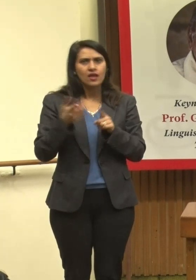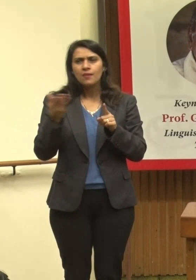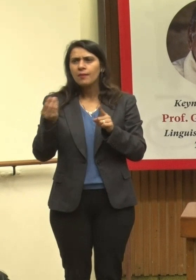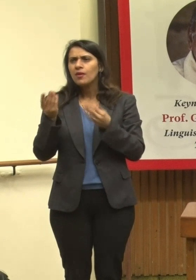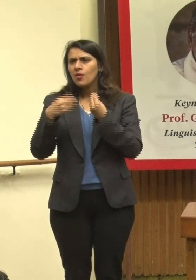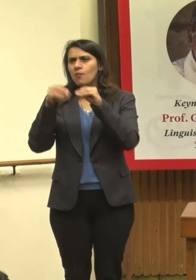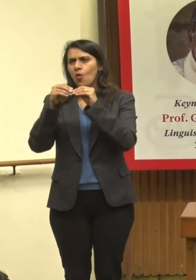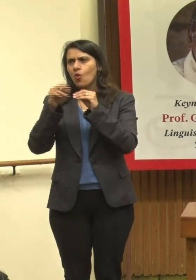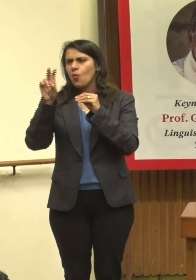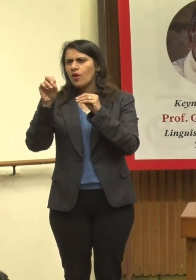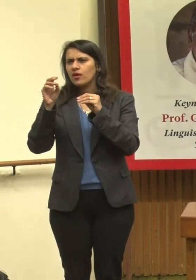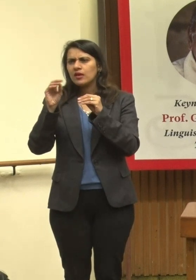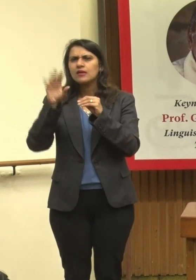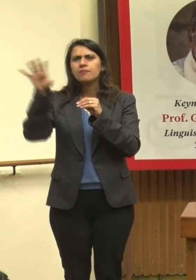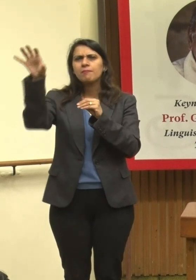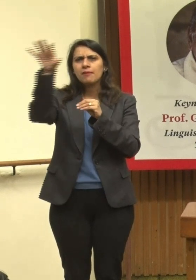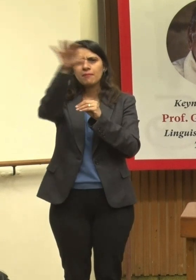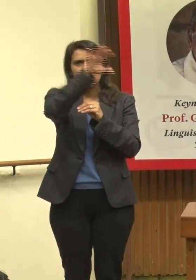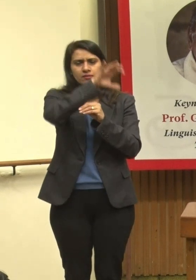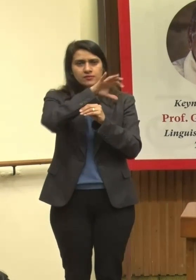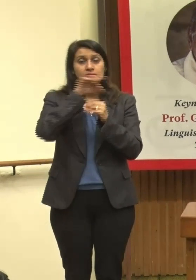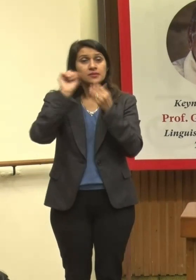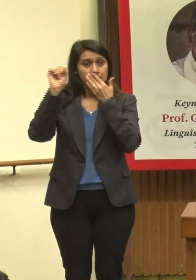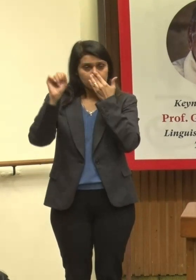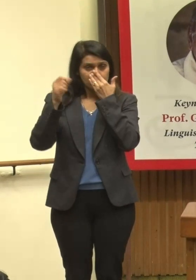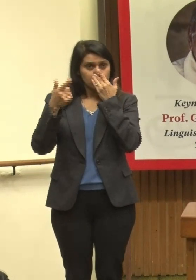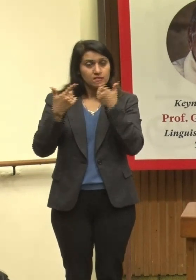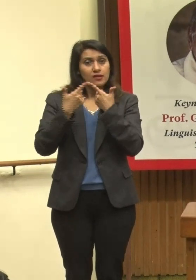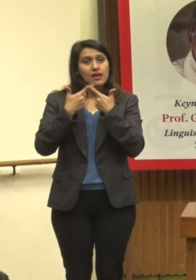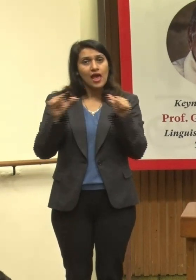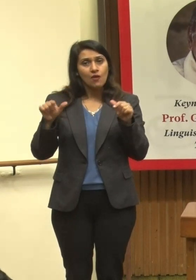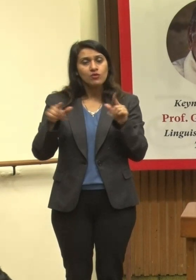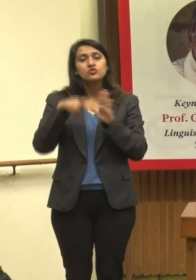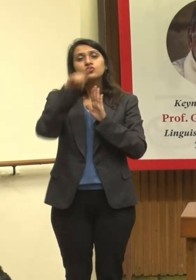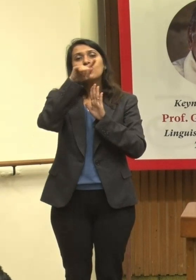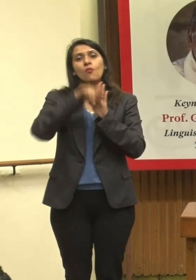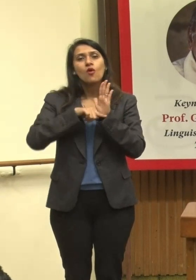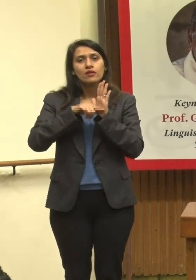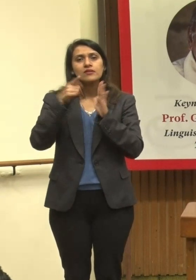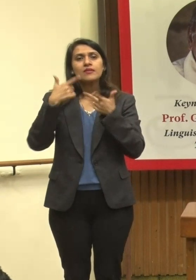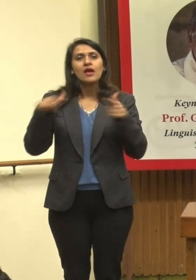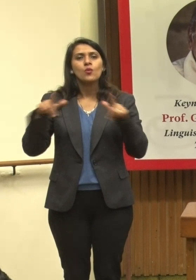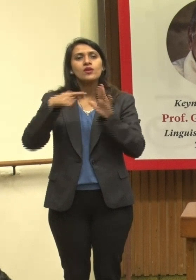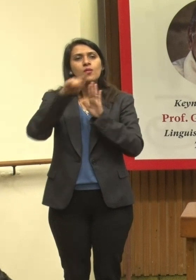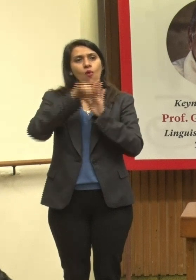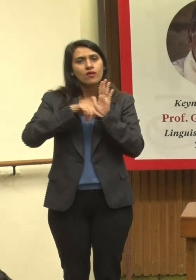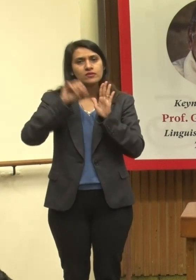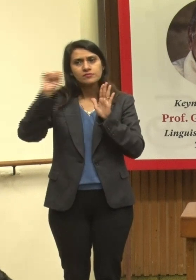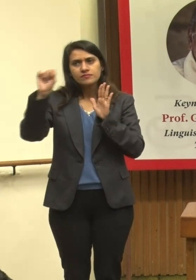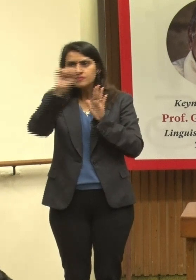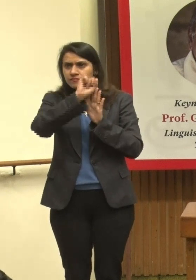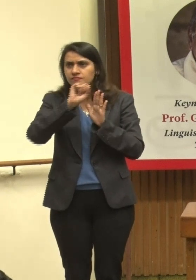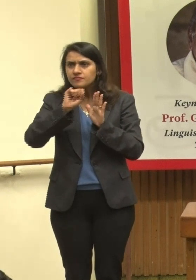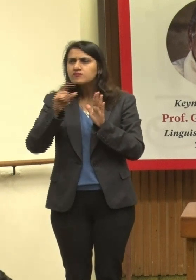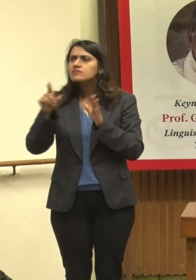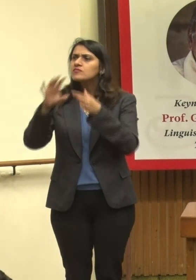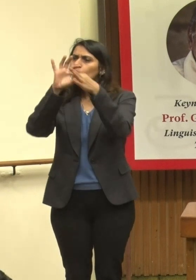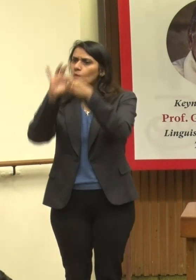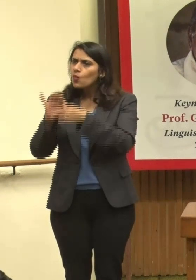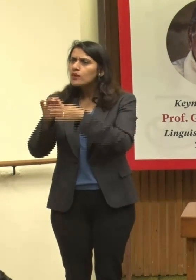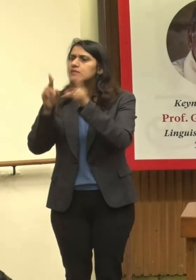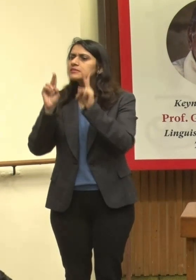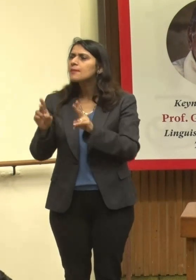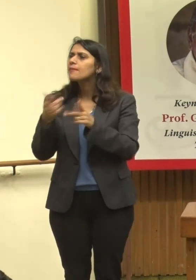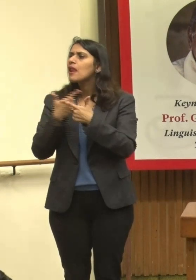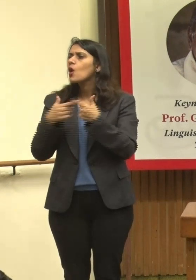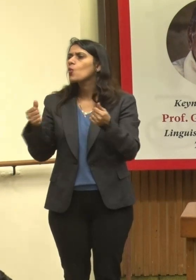odd cities, where the language policy that the state has, that city will still belong to a